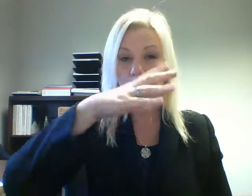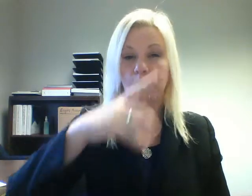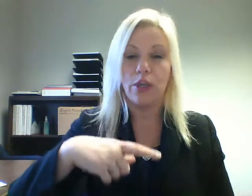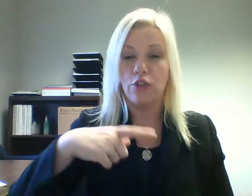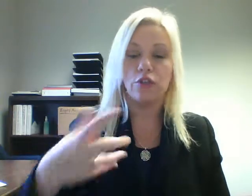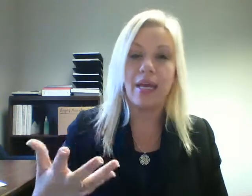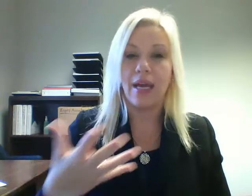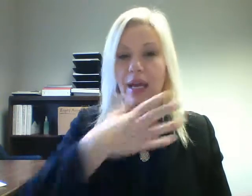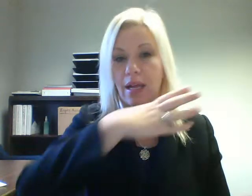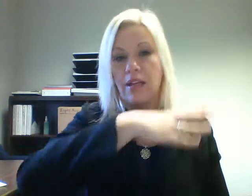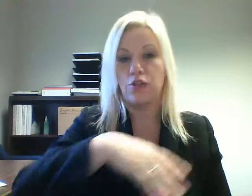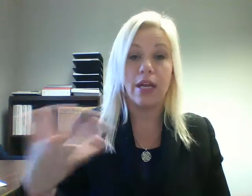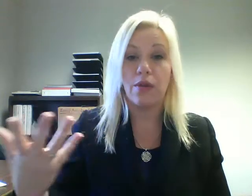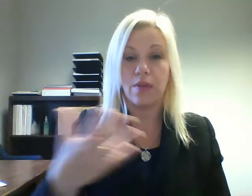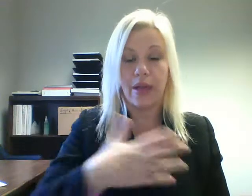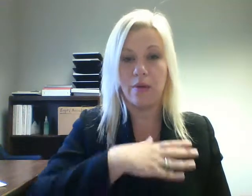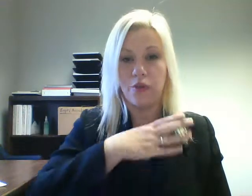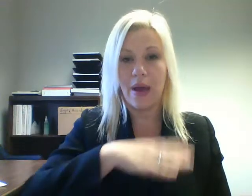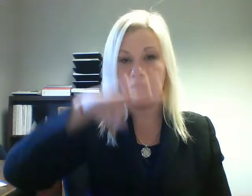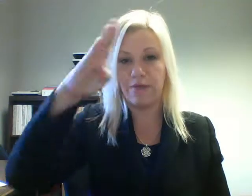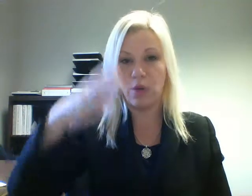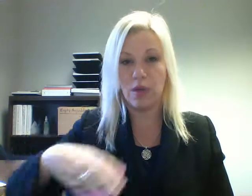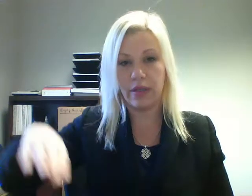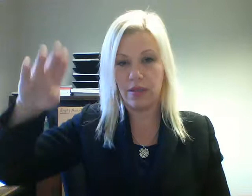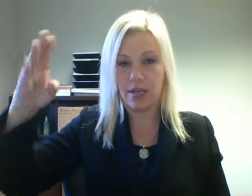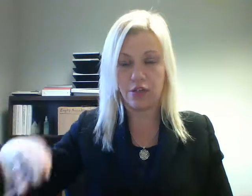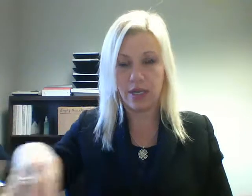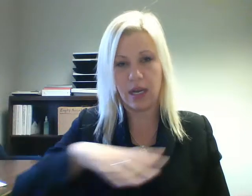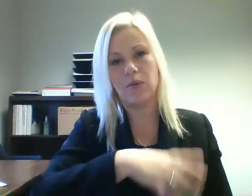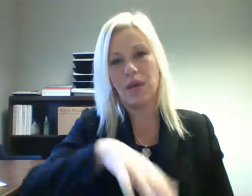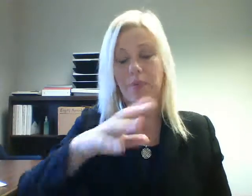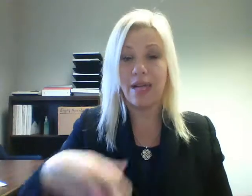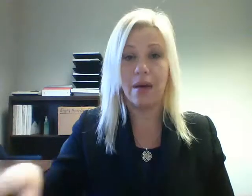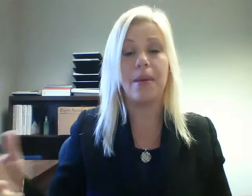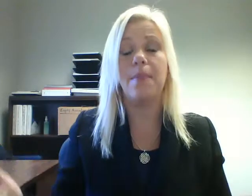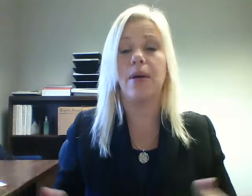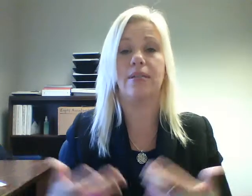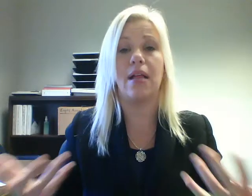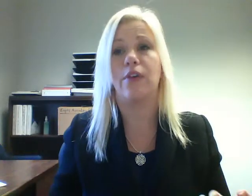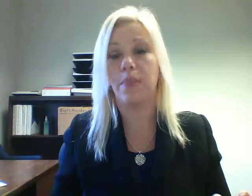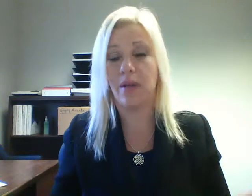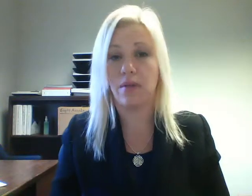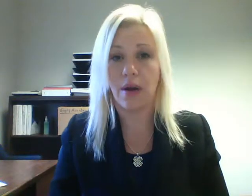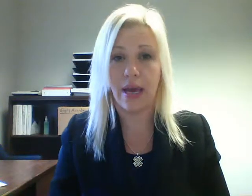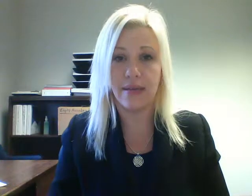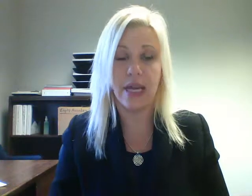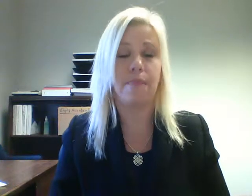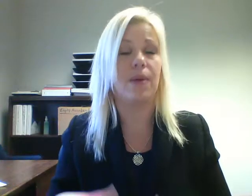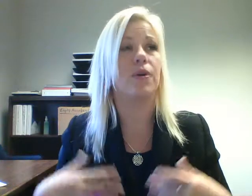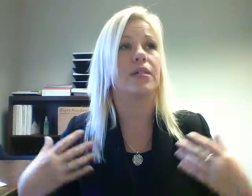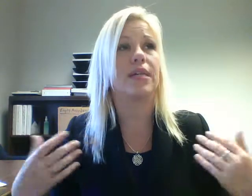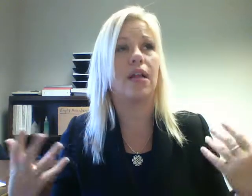when you're speaking English or any other language, you have this vocal intonation. It goes up and down, and people can tell if you're being sarcastic, and people can tell if